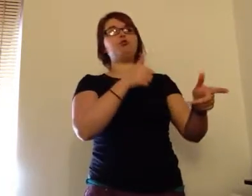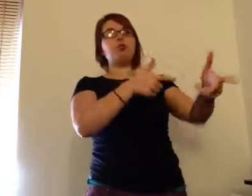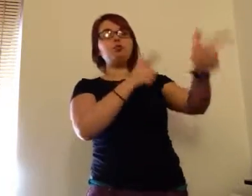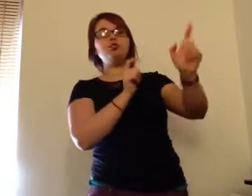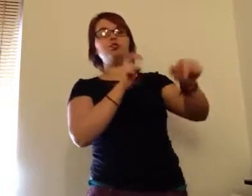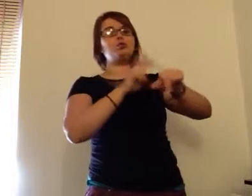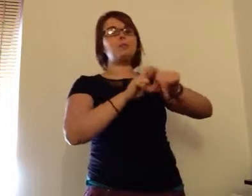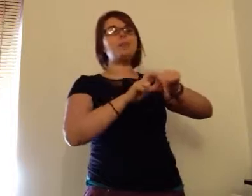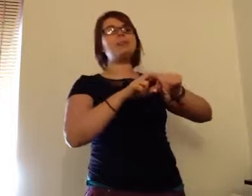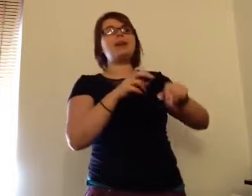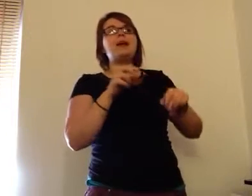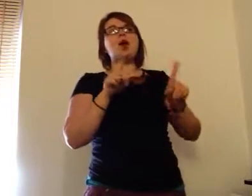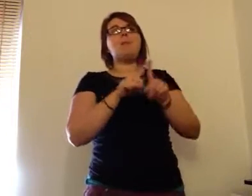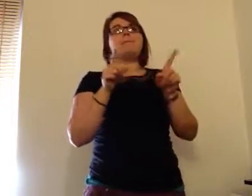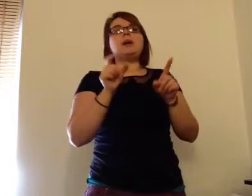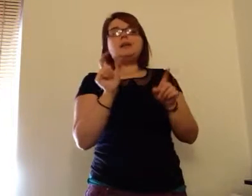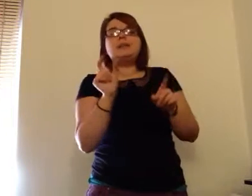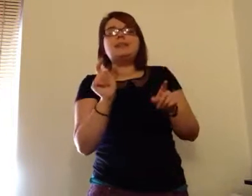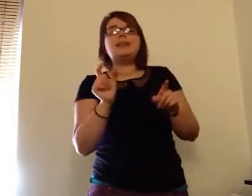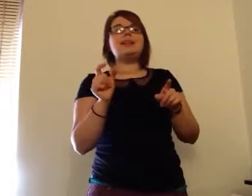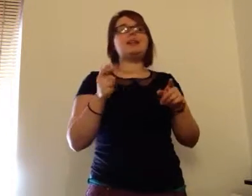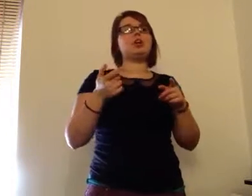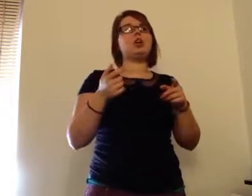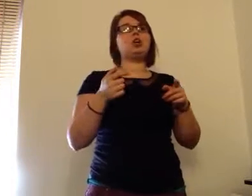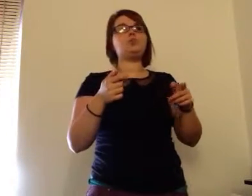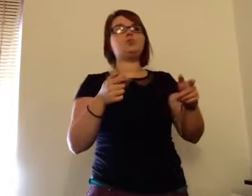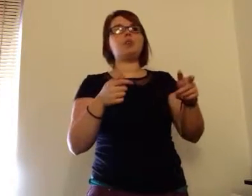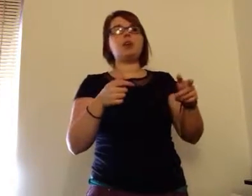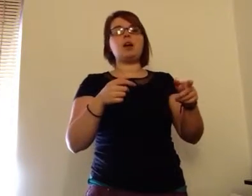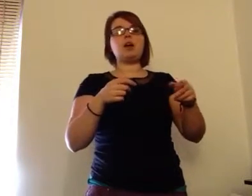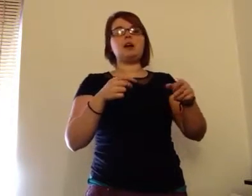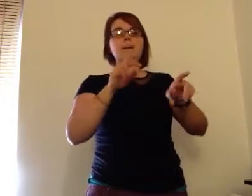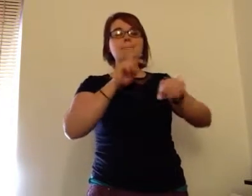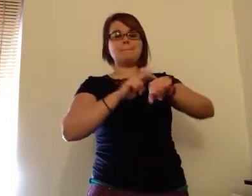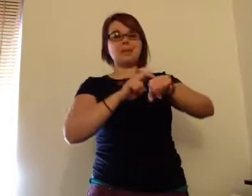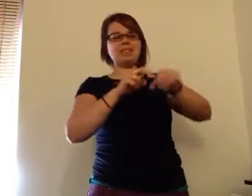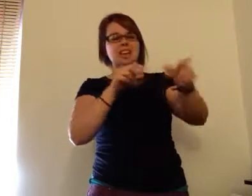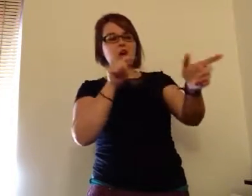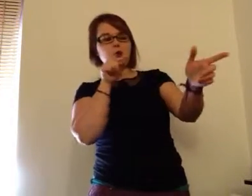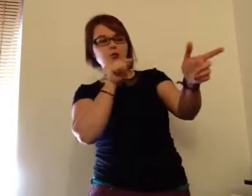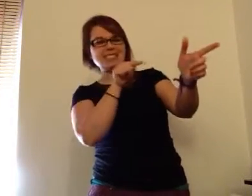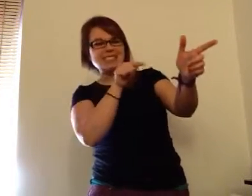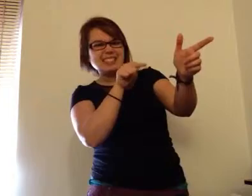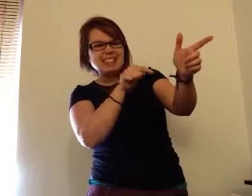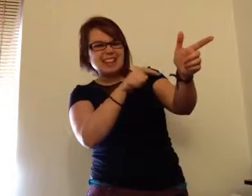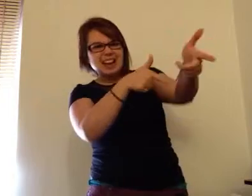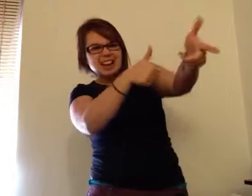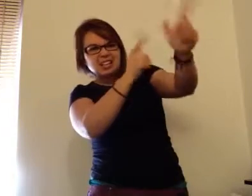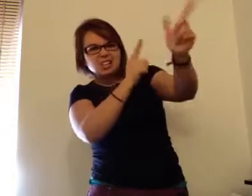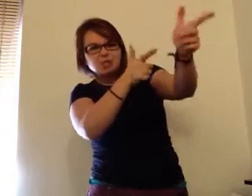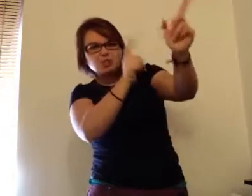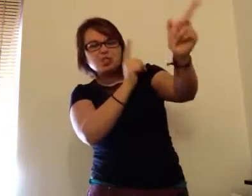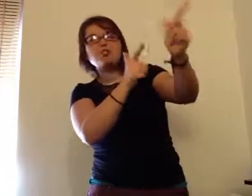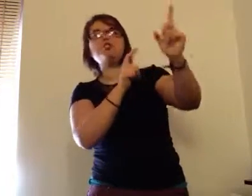you stick the gun in a little wedge of potato and you shoot it. We shot many of those. We probably